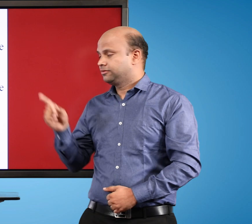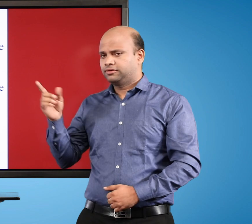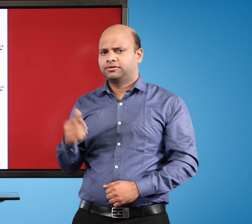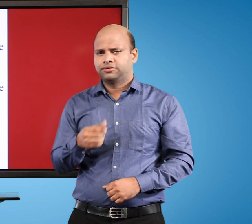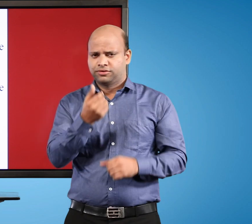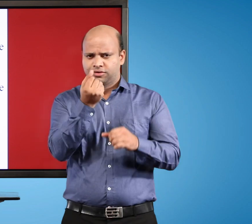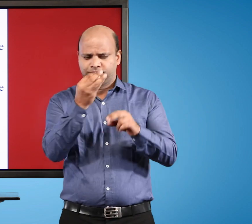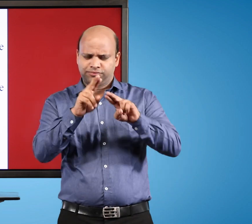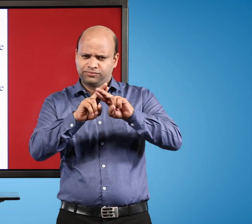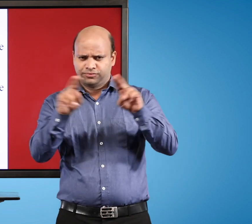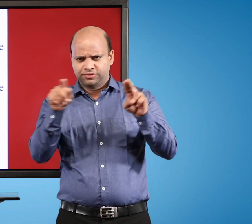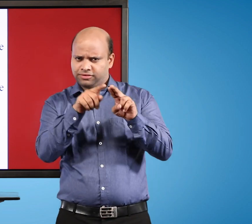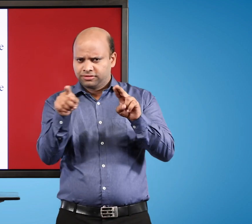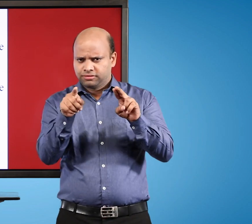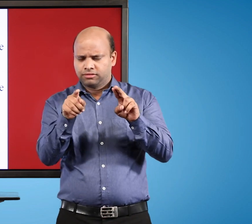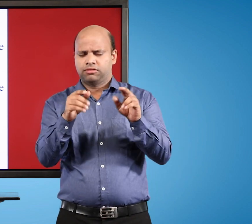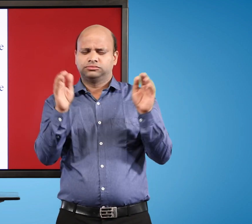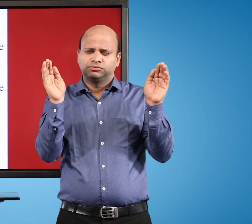Which is the smallest whole number?